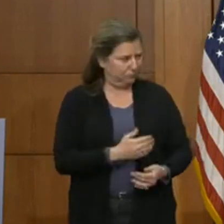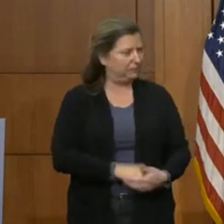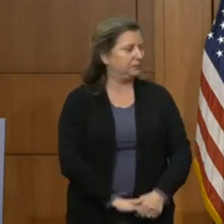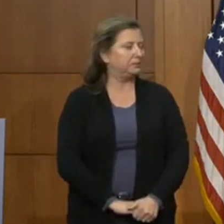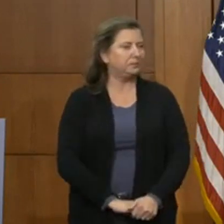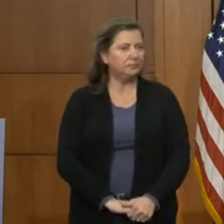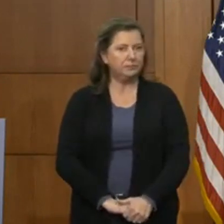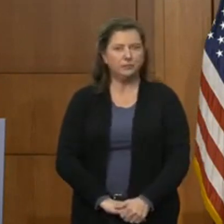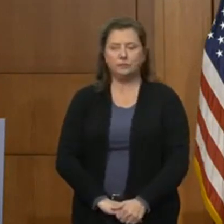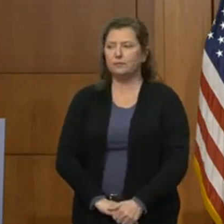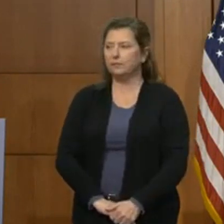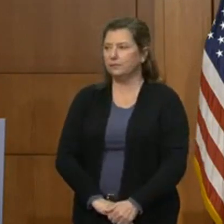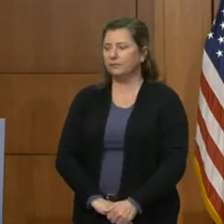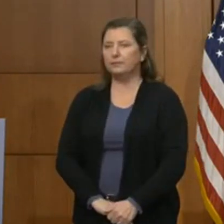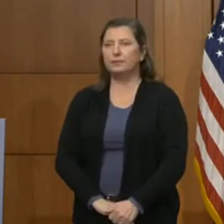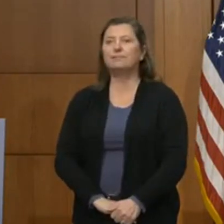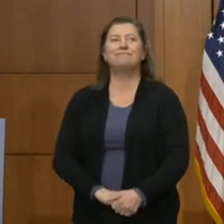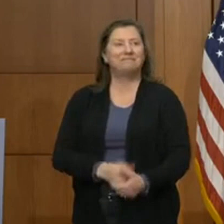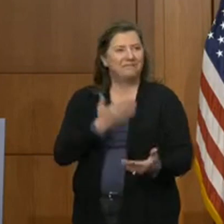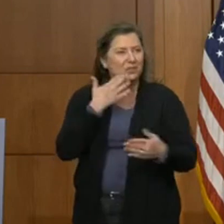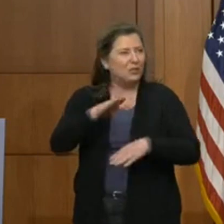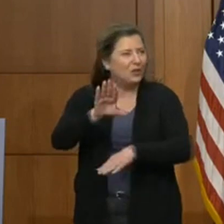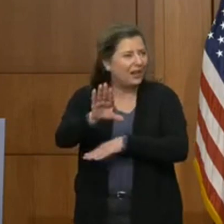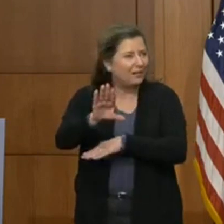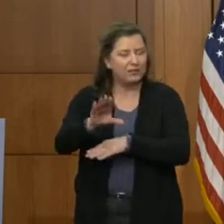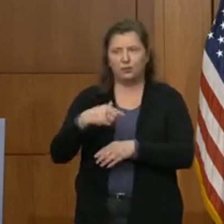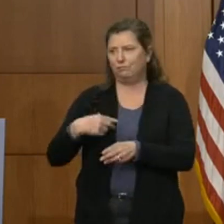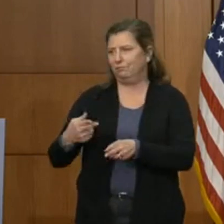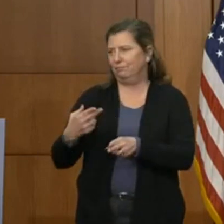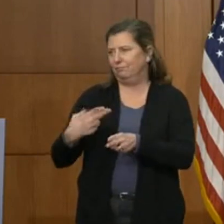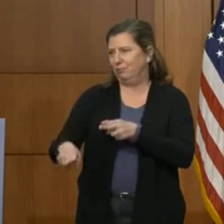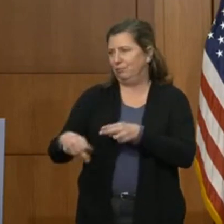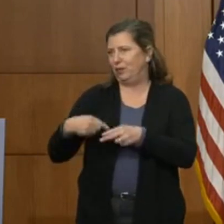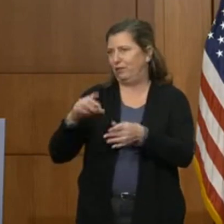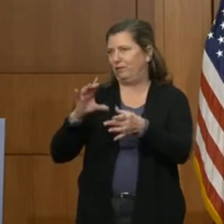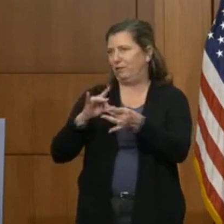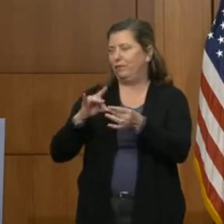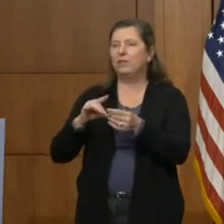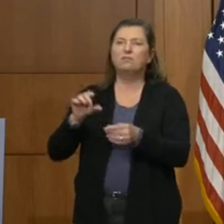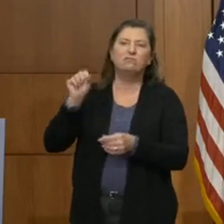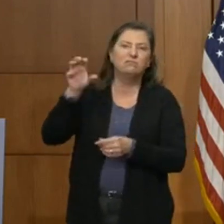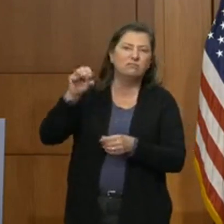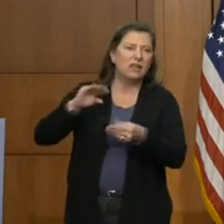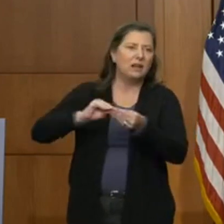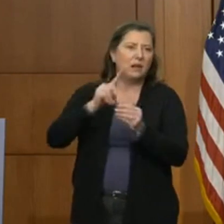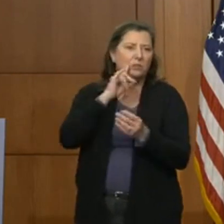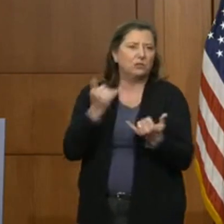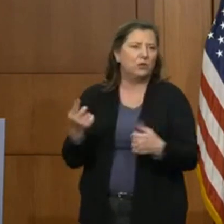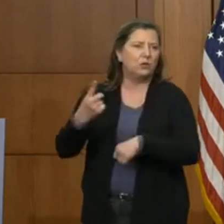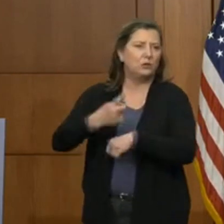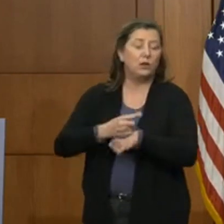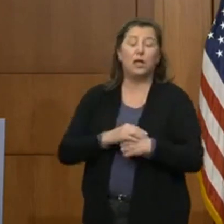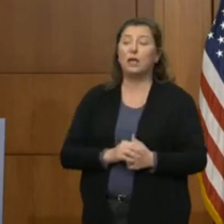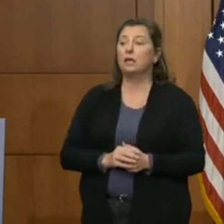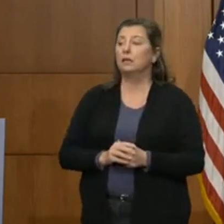Governor. Good afternoon. I'll be brief and just give the figures for today.